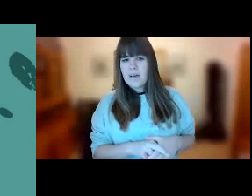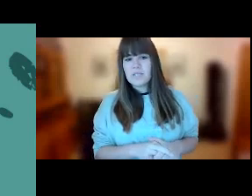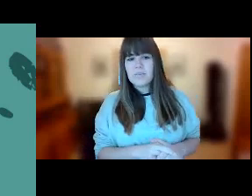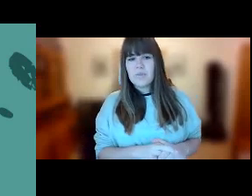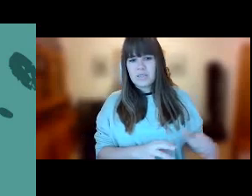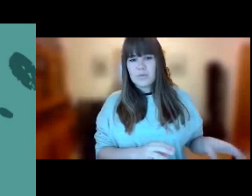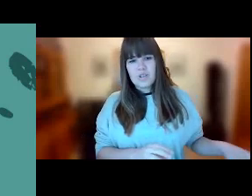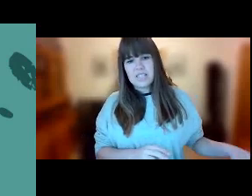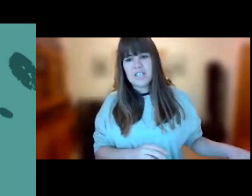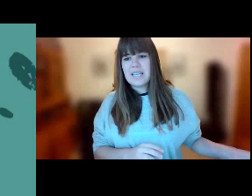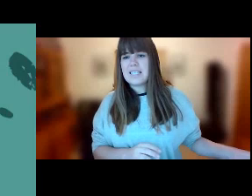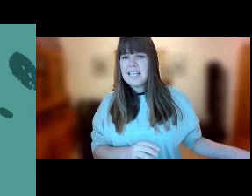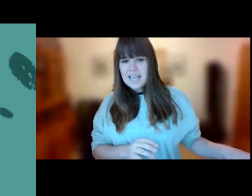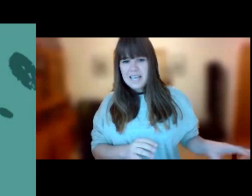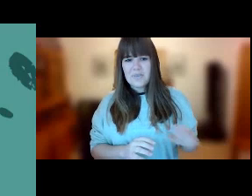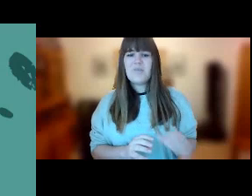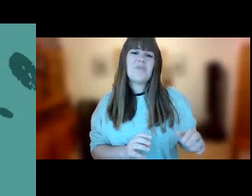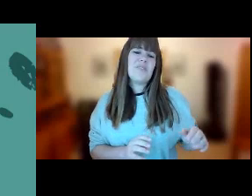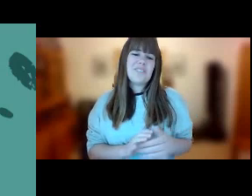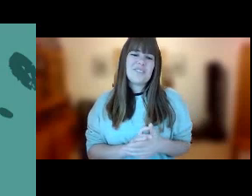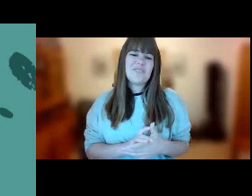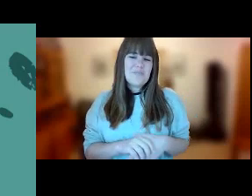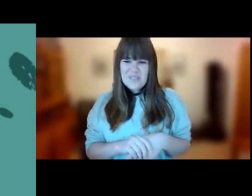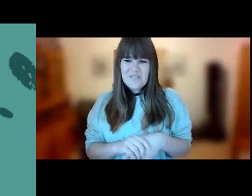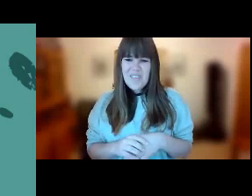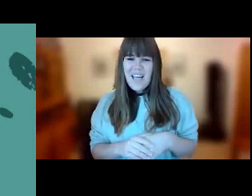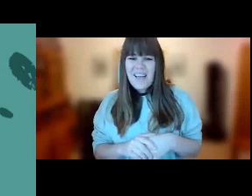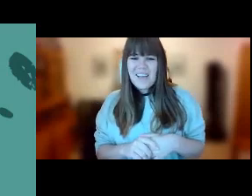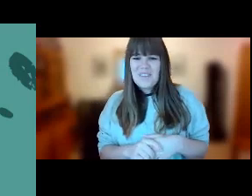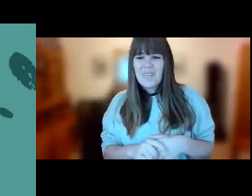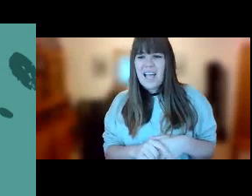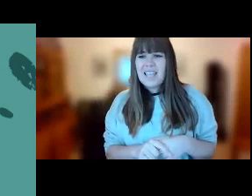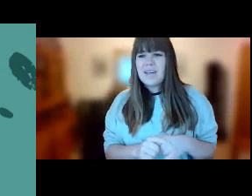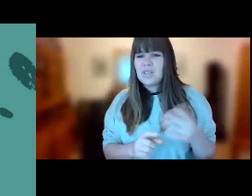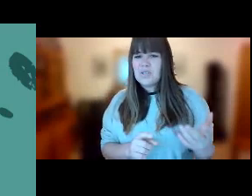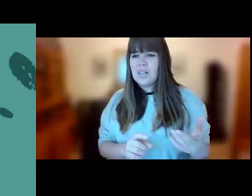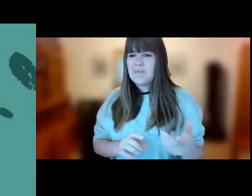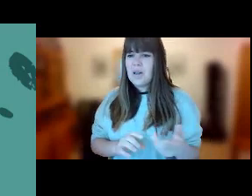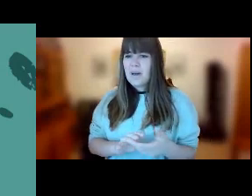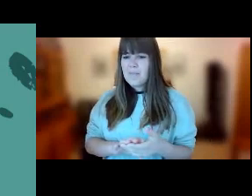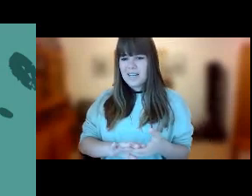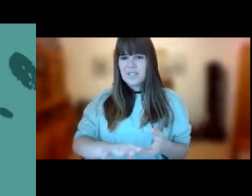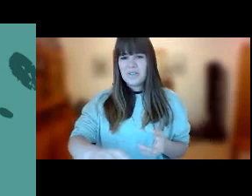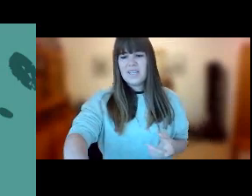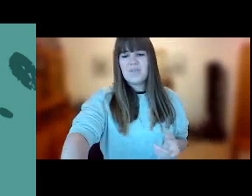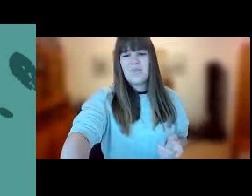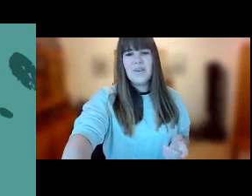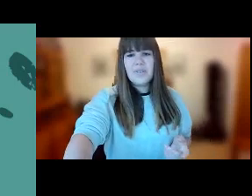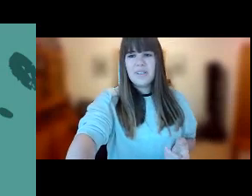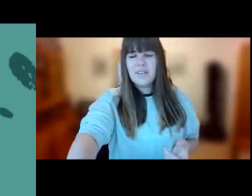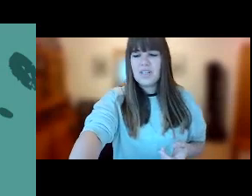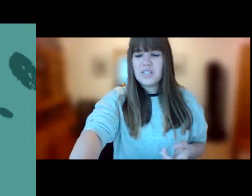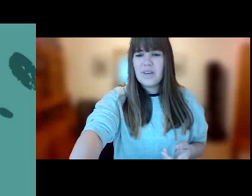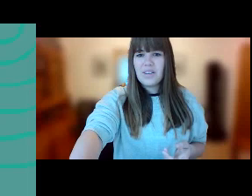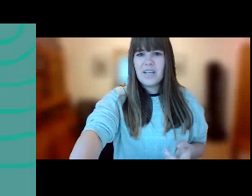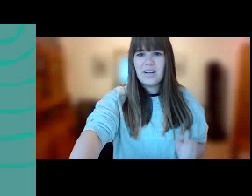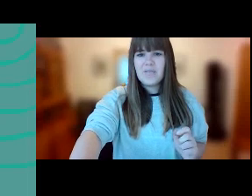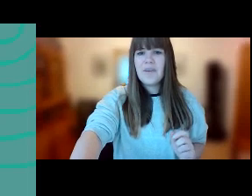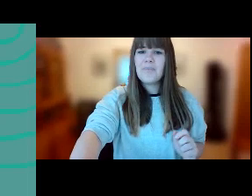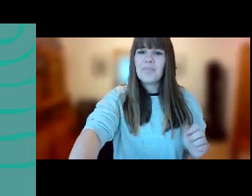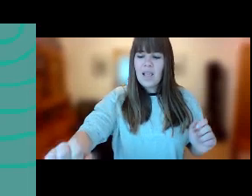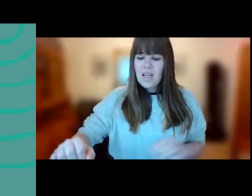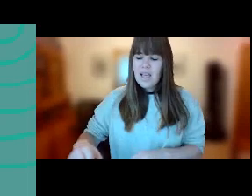bit about some practical strategies. It will be a bit of a whistle-stop tour. And then I'm going to talk a little bit about Makaton as well, for those who